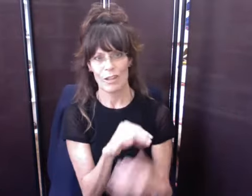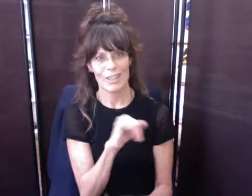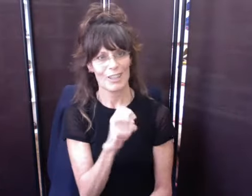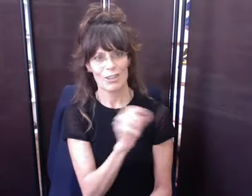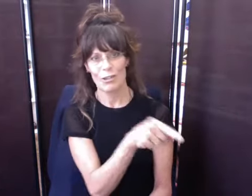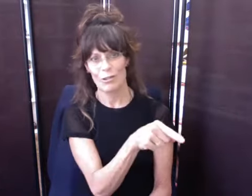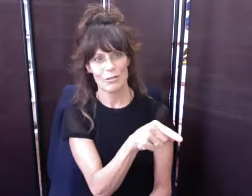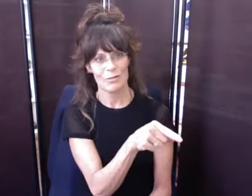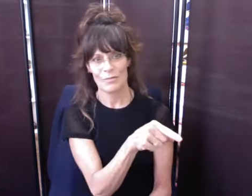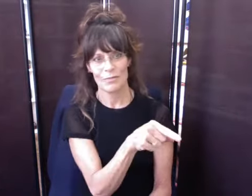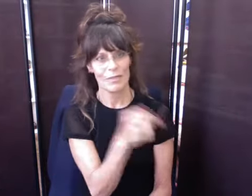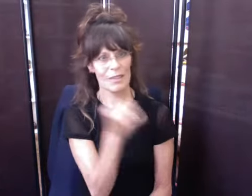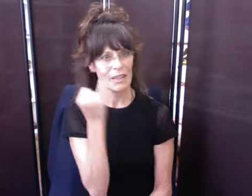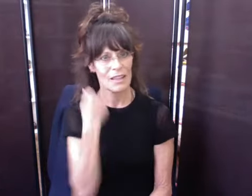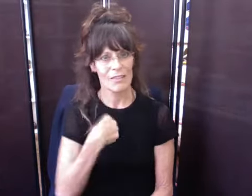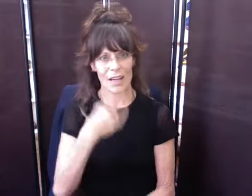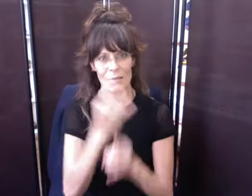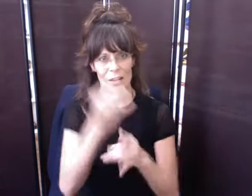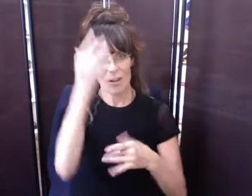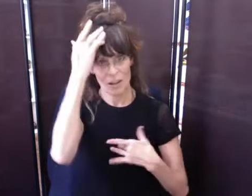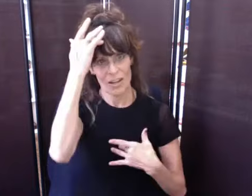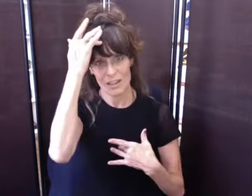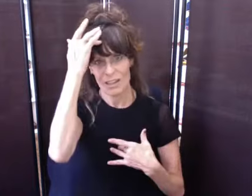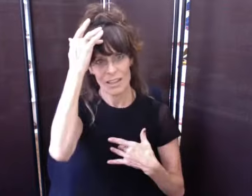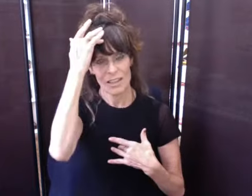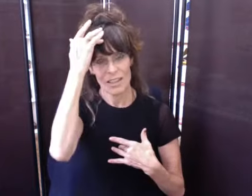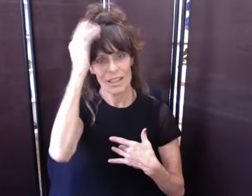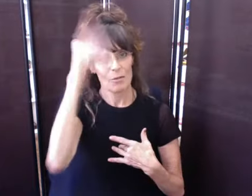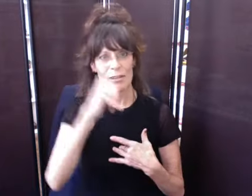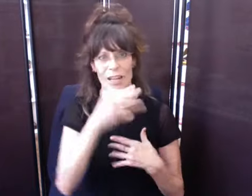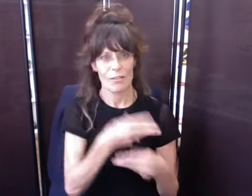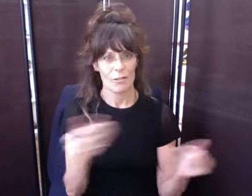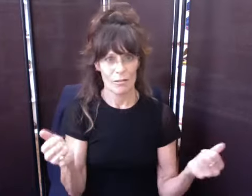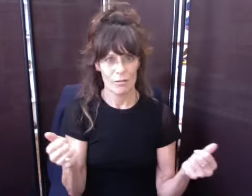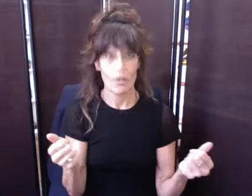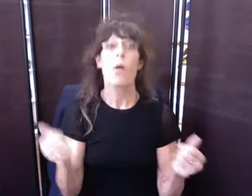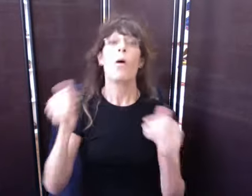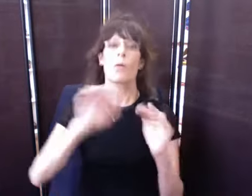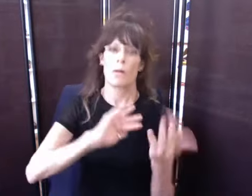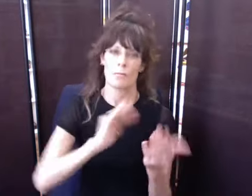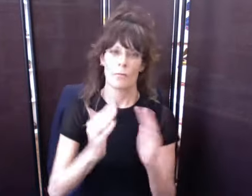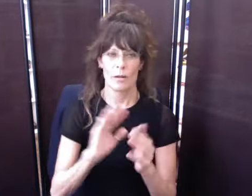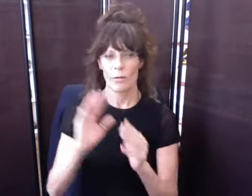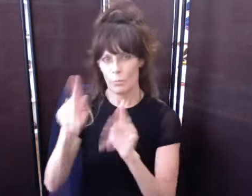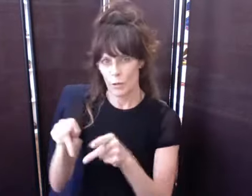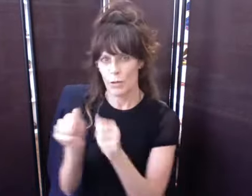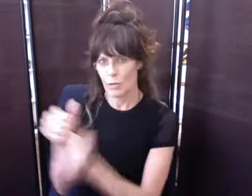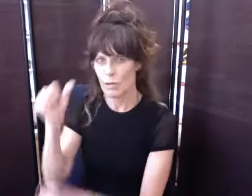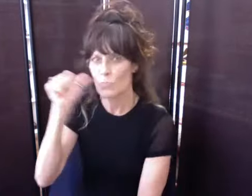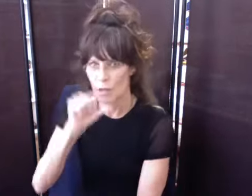thing called alcoholism versus someone with a drinking problem. And so we continued to talk. And I said, yeah, you